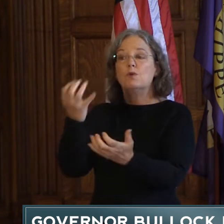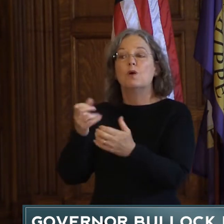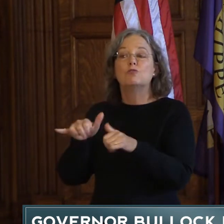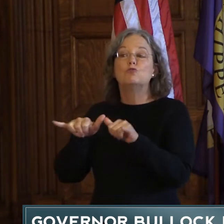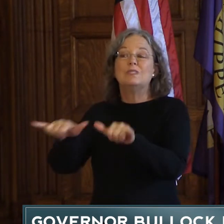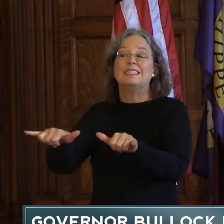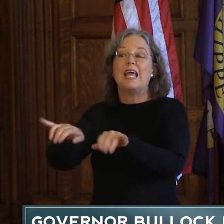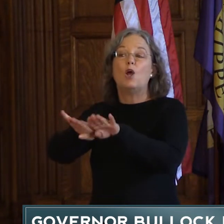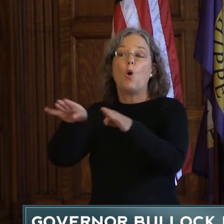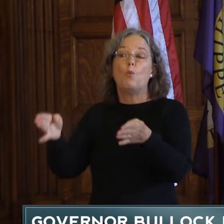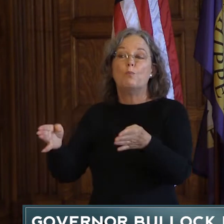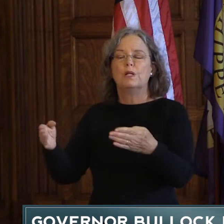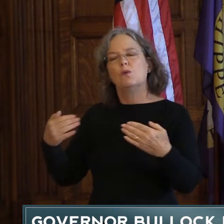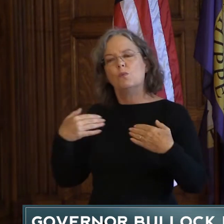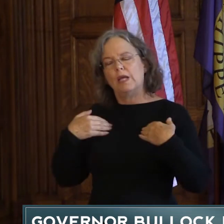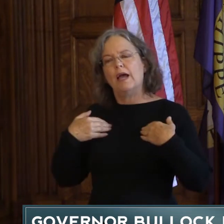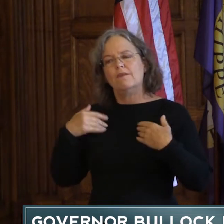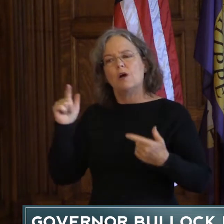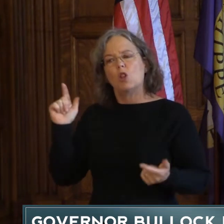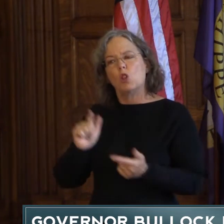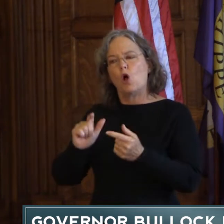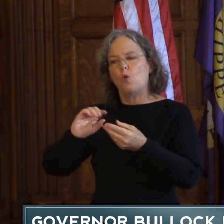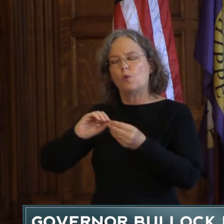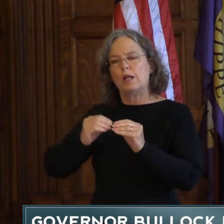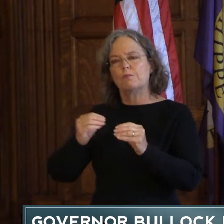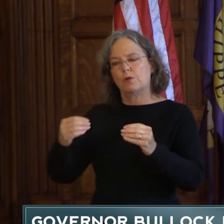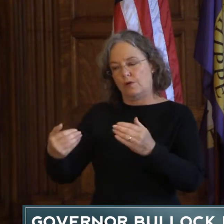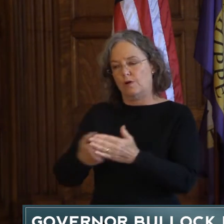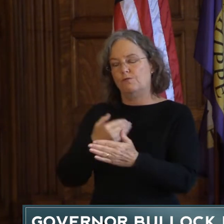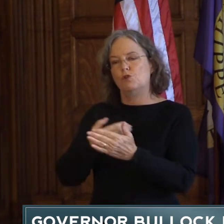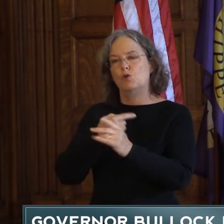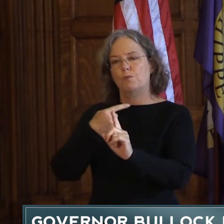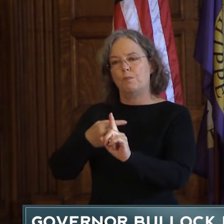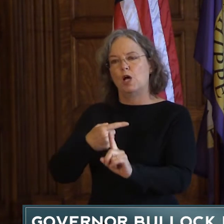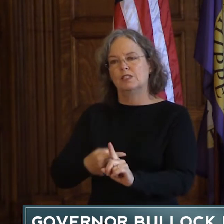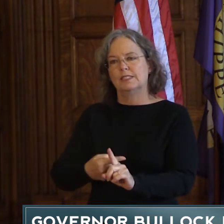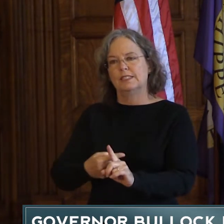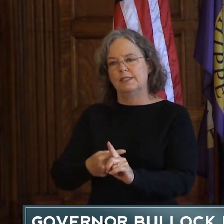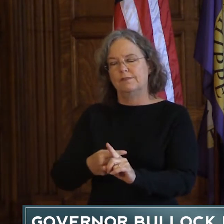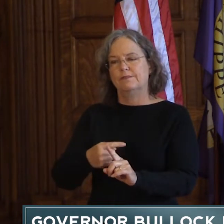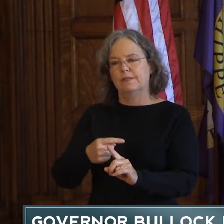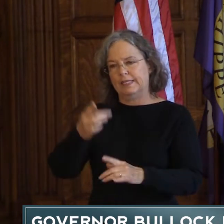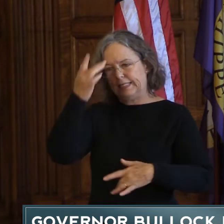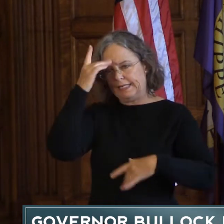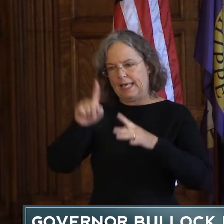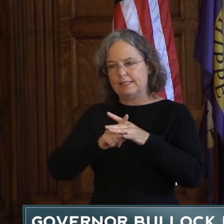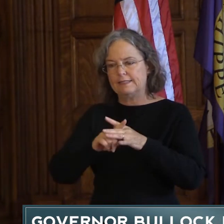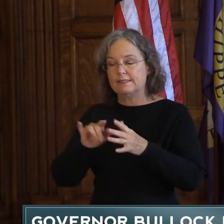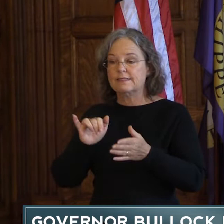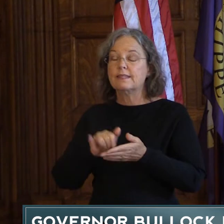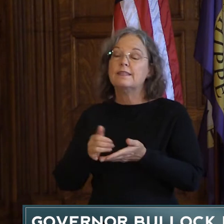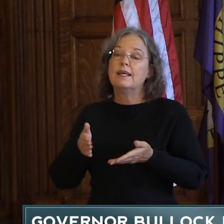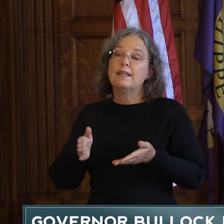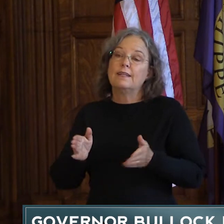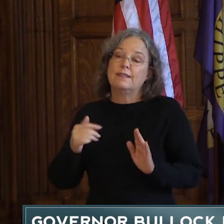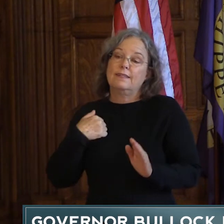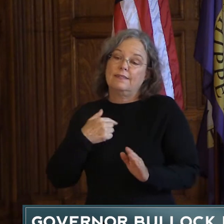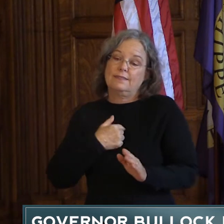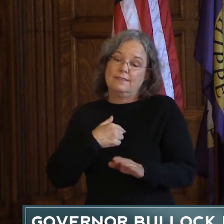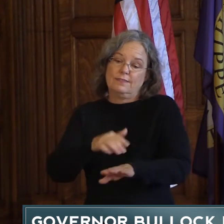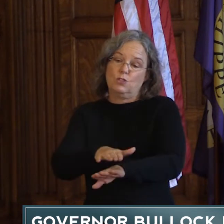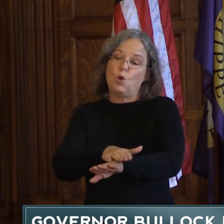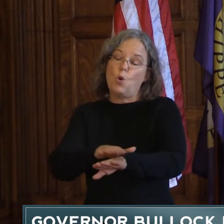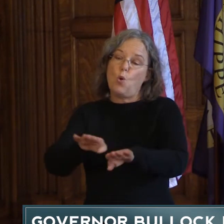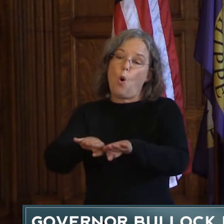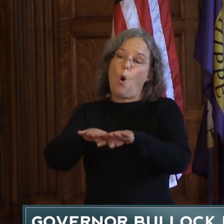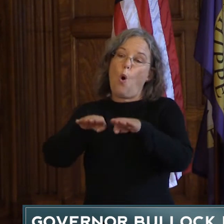to have a low number of new positives, which does provide us with that opportunity to gradually reopen earlier than